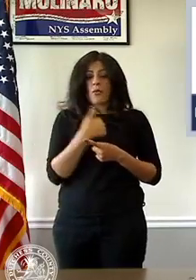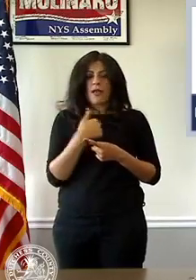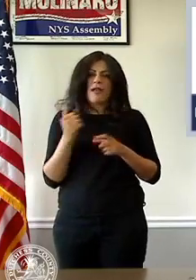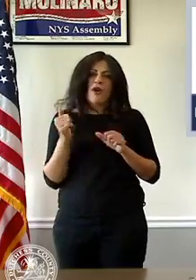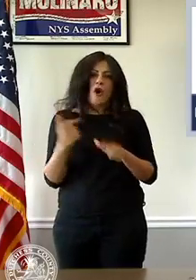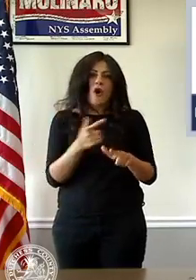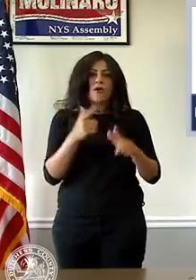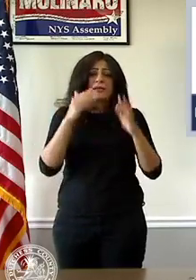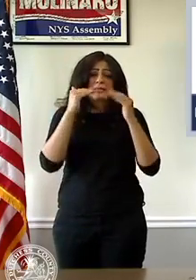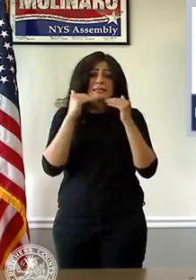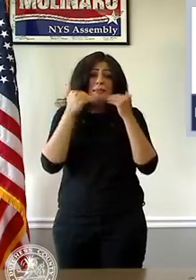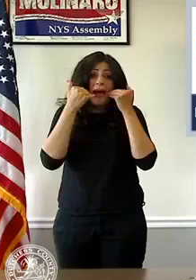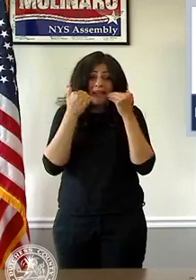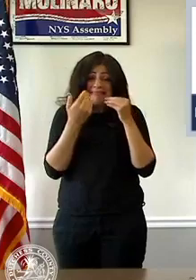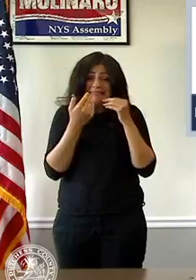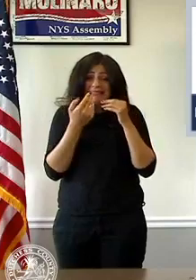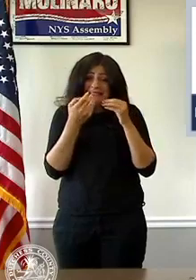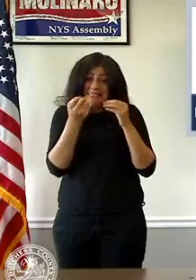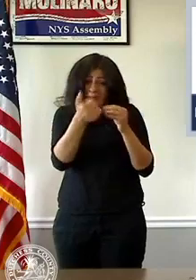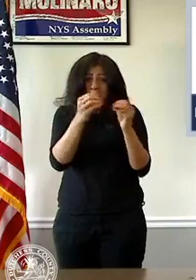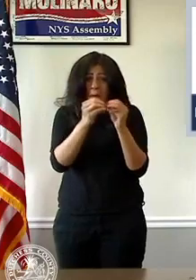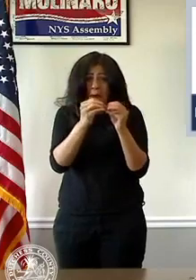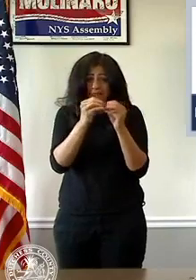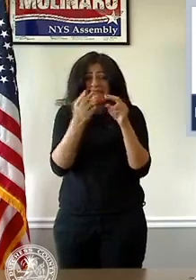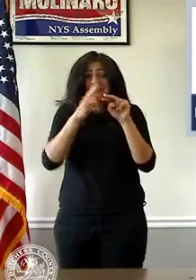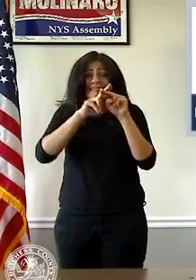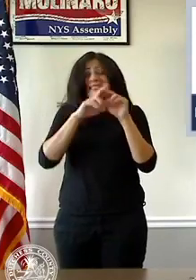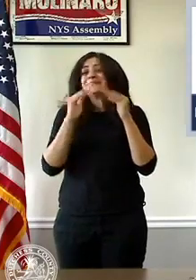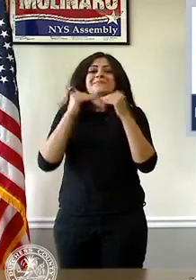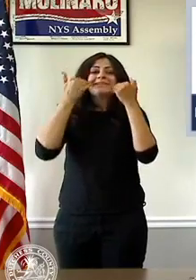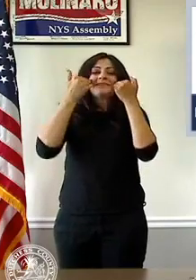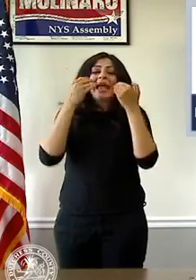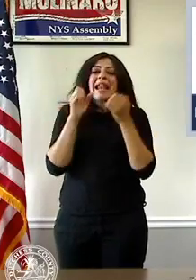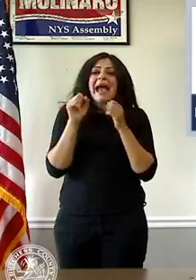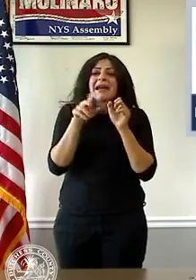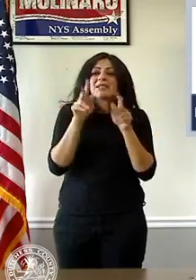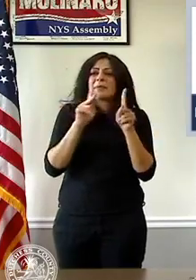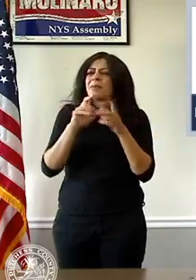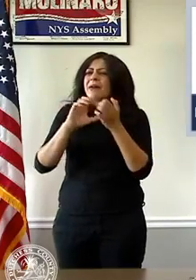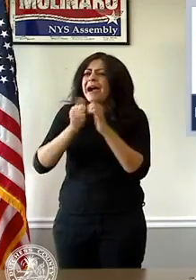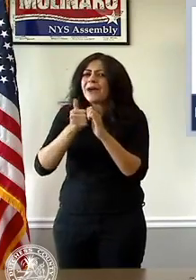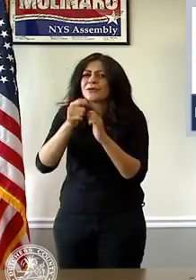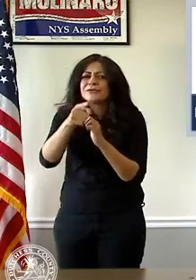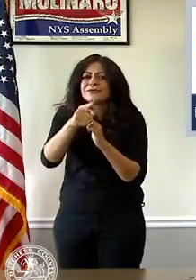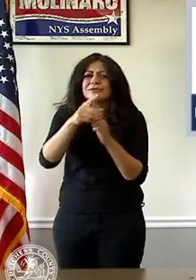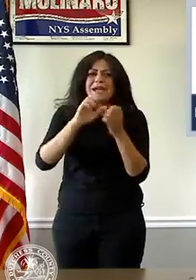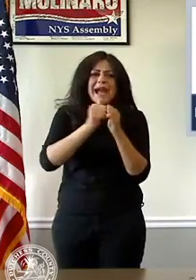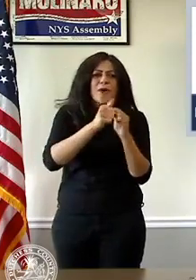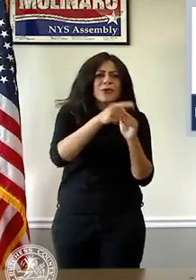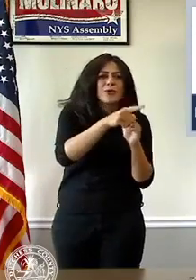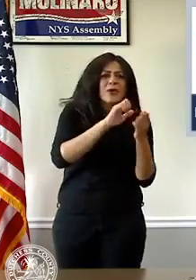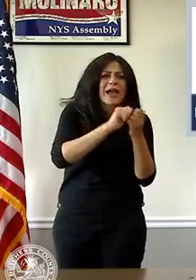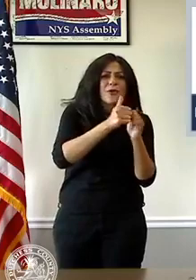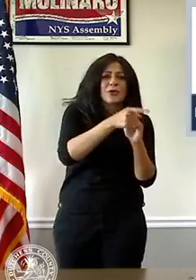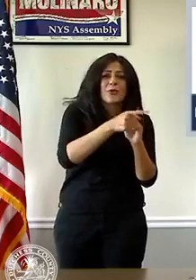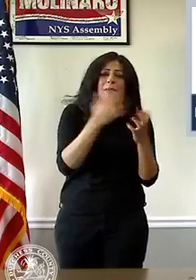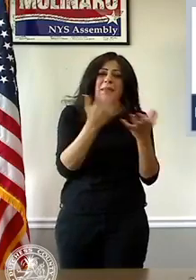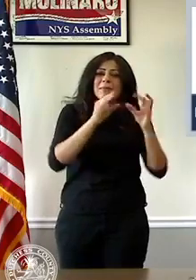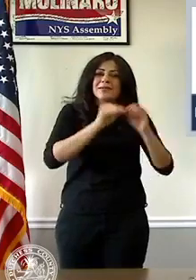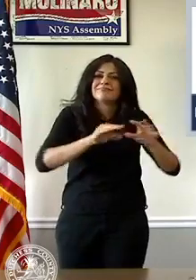just smiled a little more and asked, "How are you?" maybe things would get a little bit